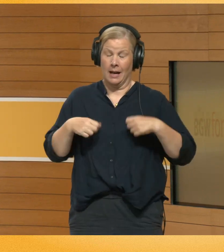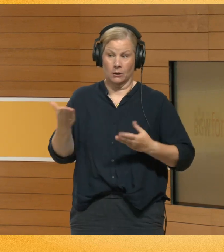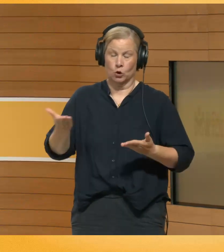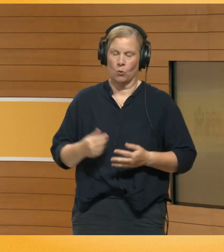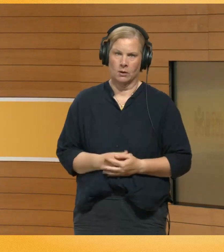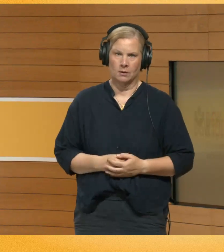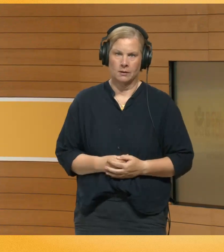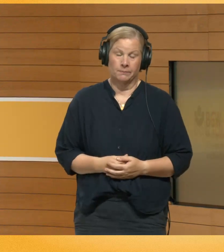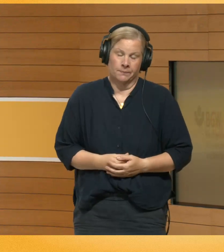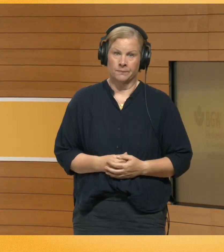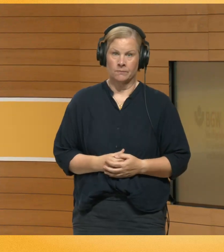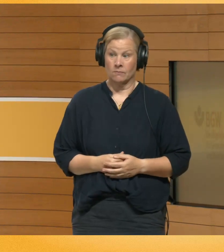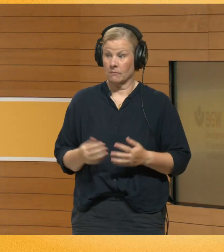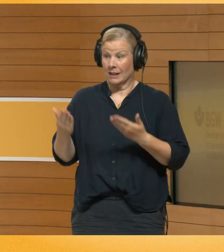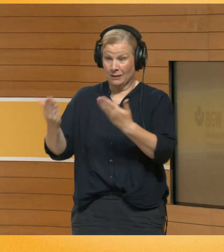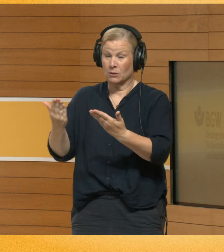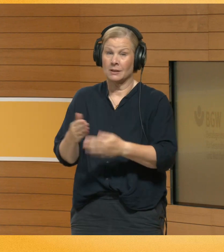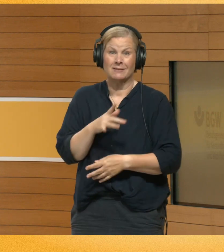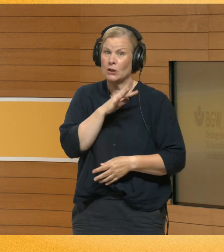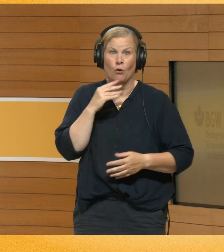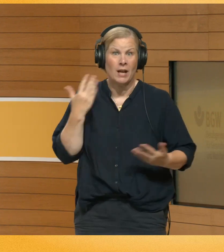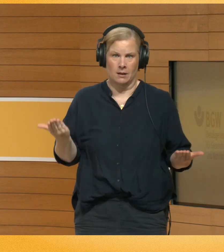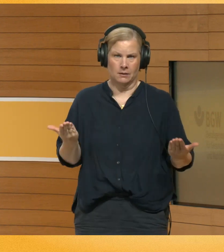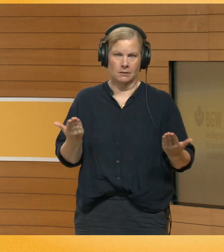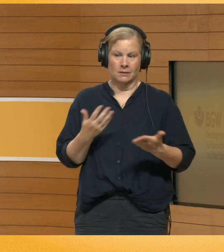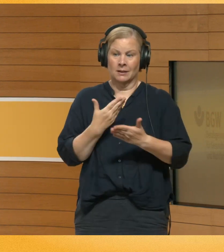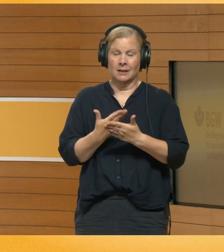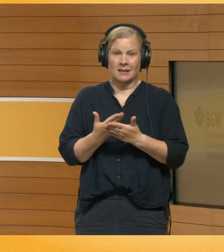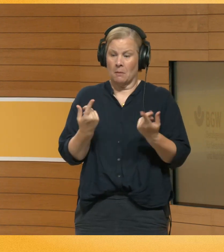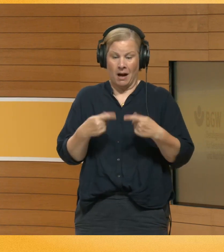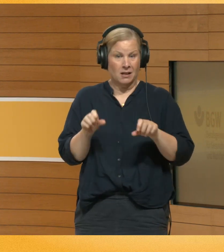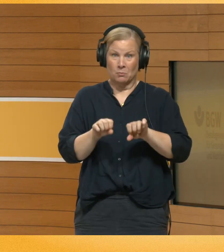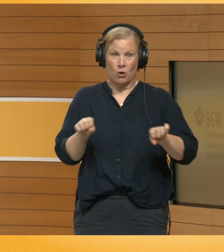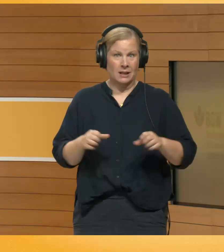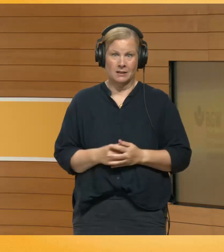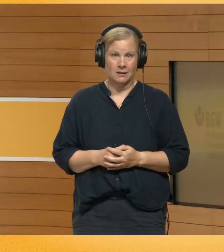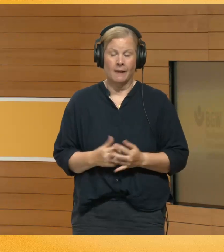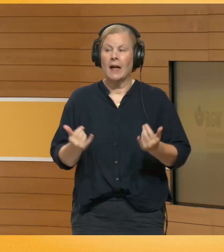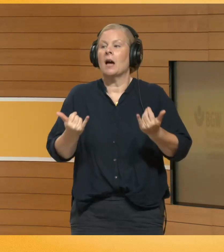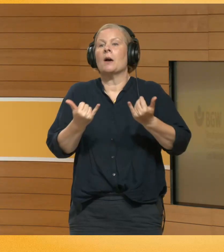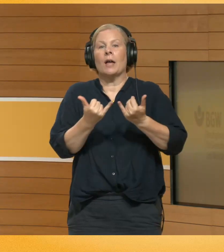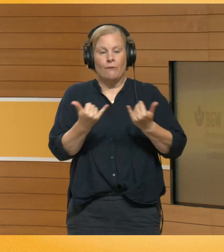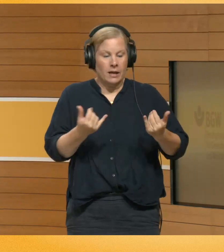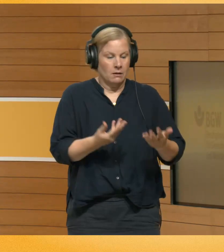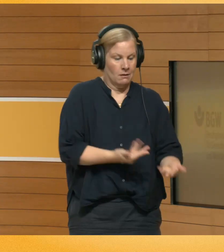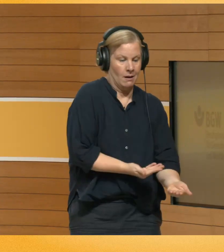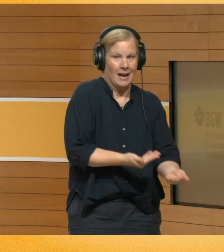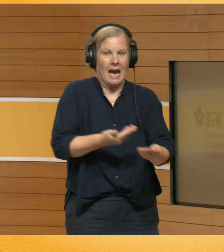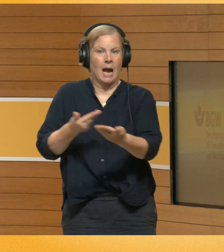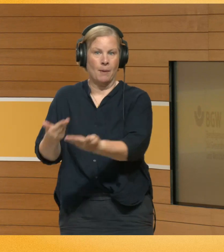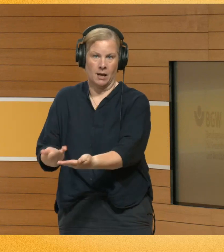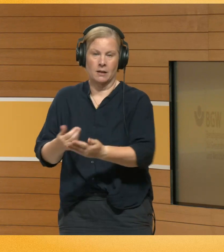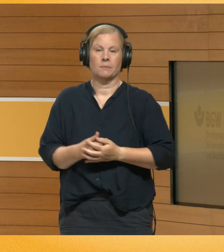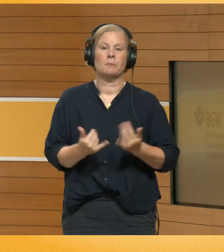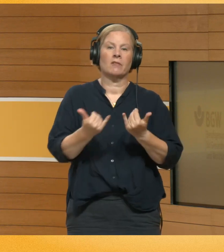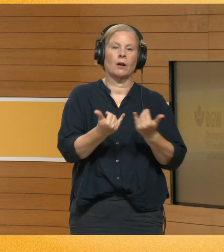the list? How are we transferring these patients that are not collaborating? So these are things